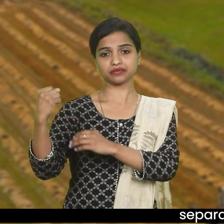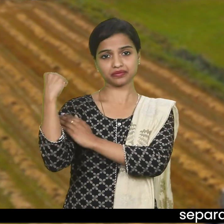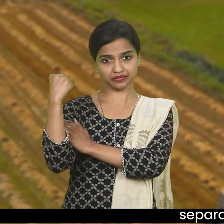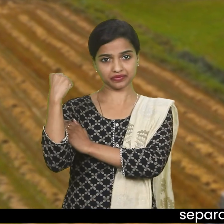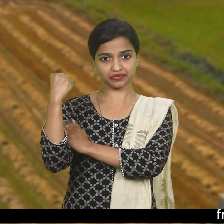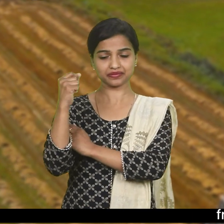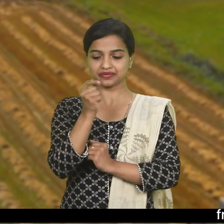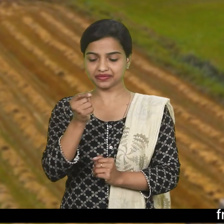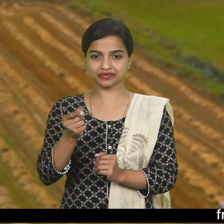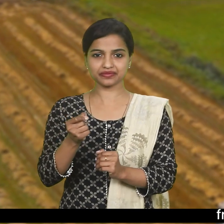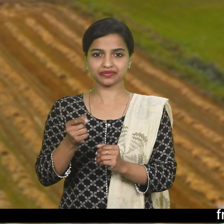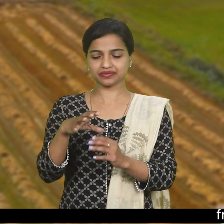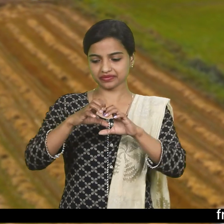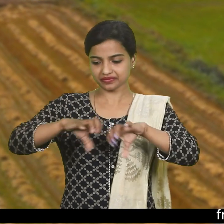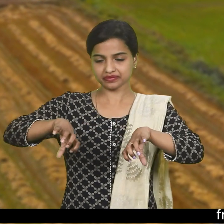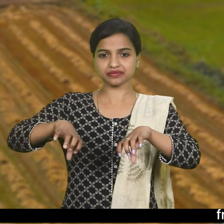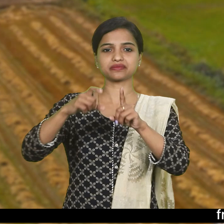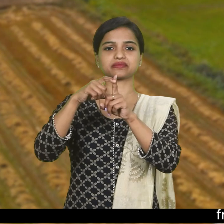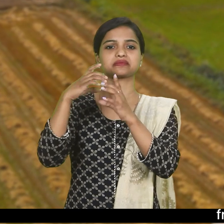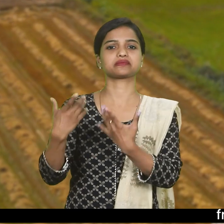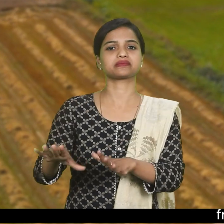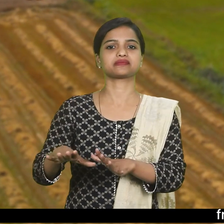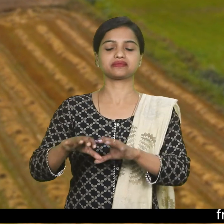healthy seeds from damaged ones.